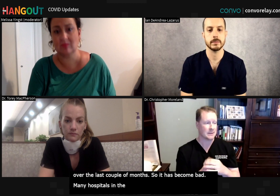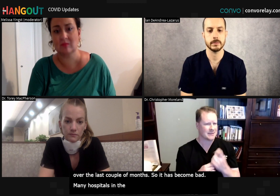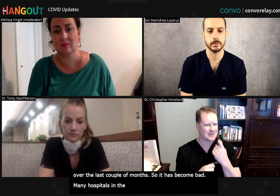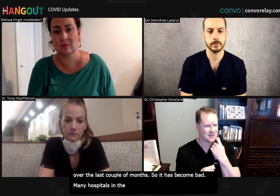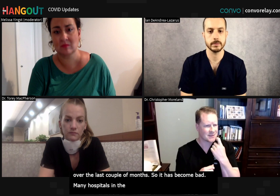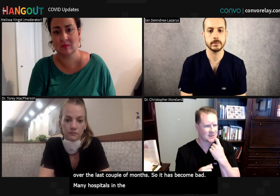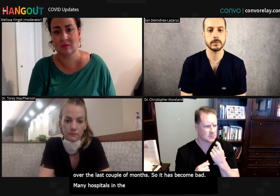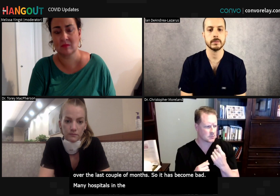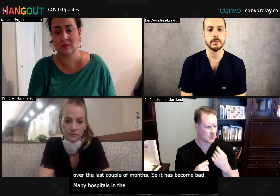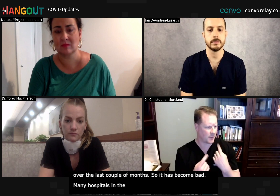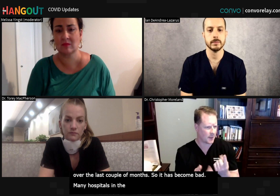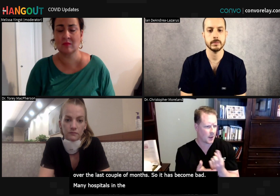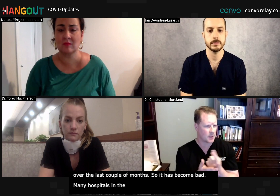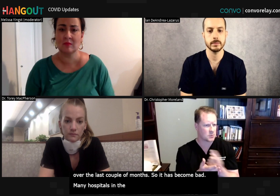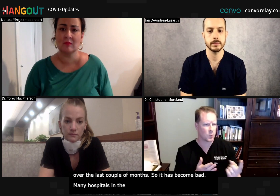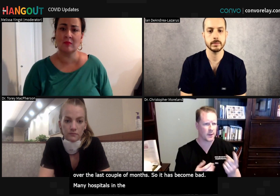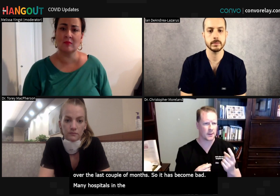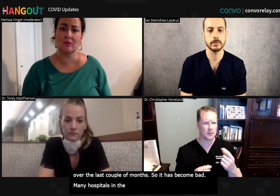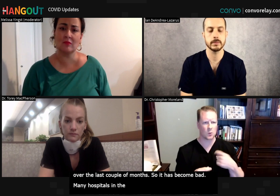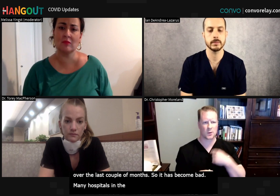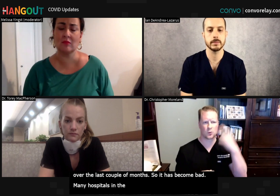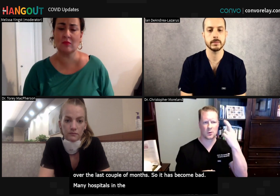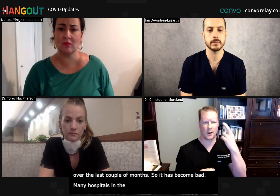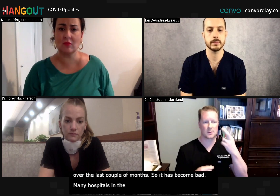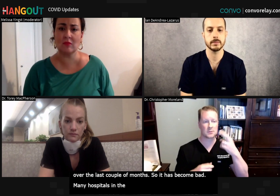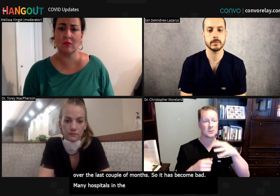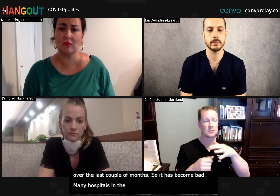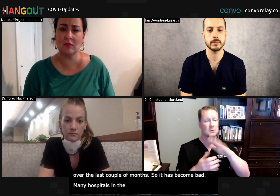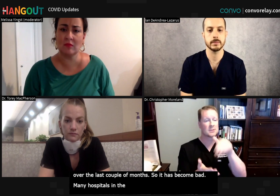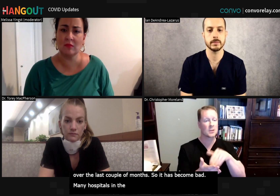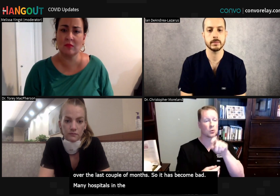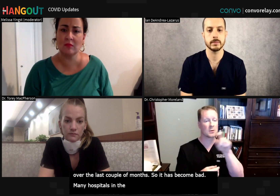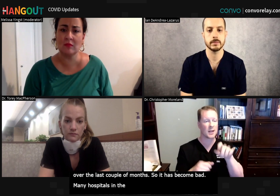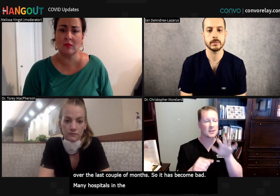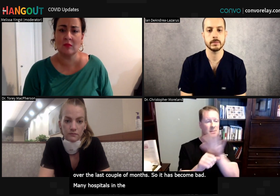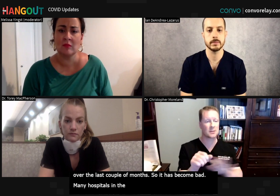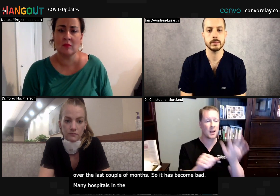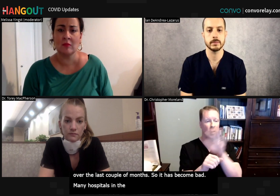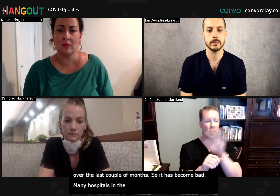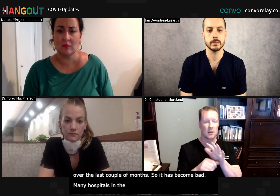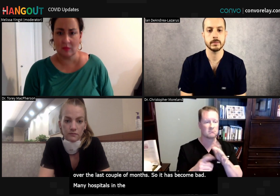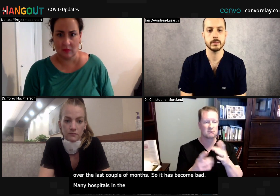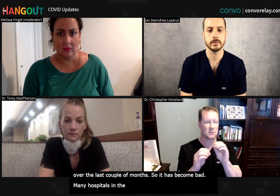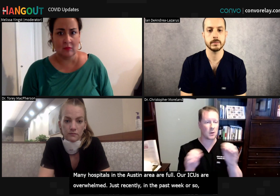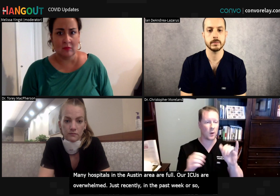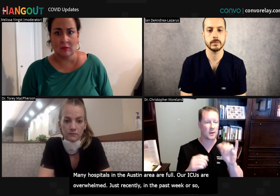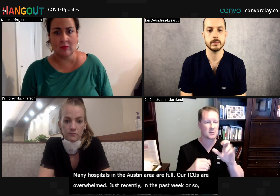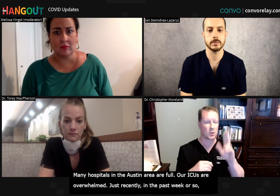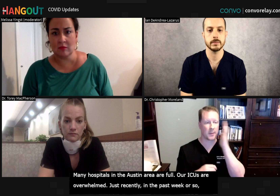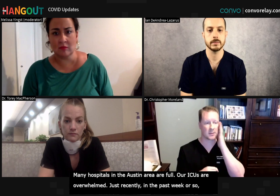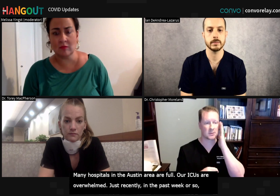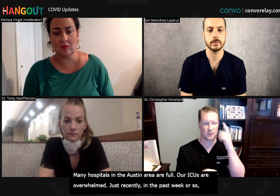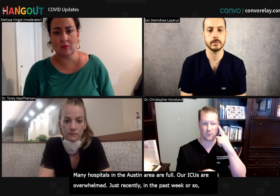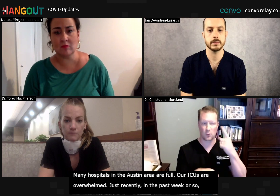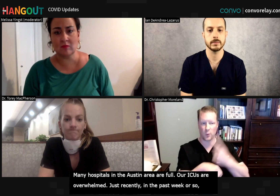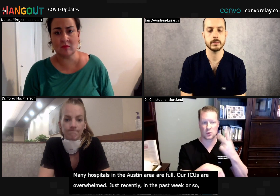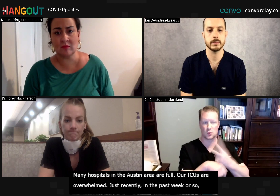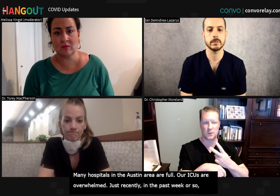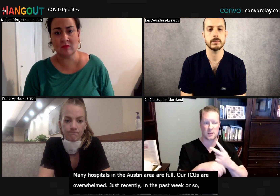overwhelmed. Just recently, in the past week or so, we've realized that the Central Texas area has